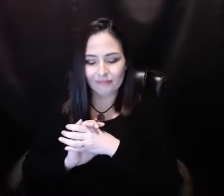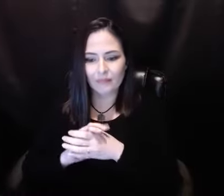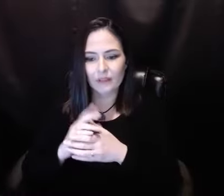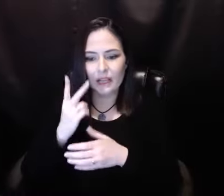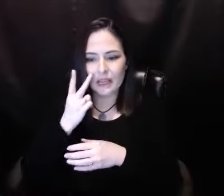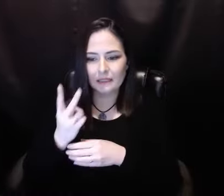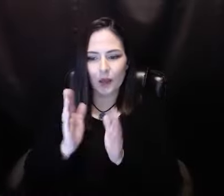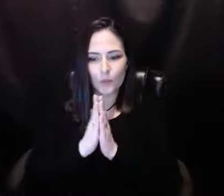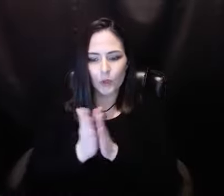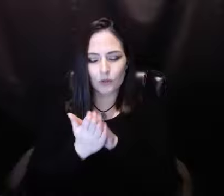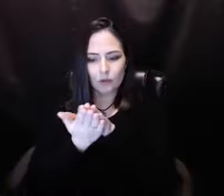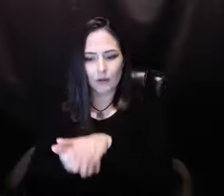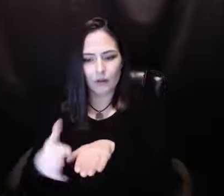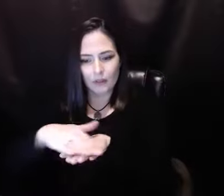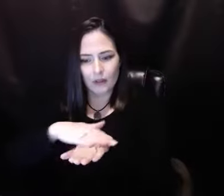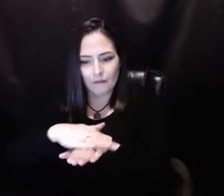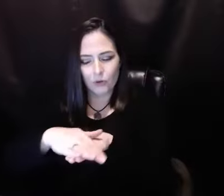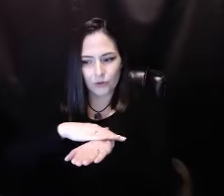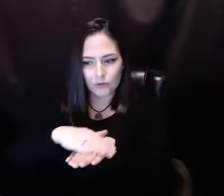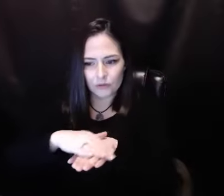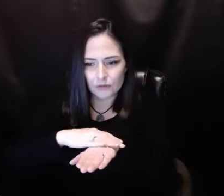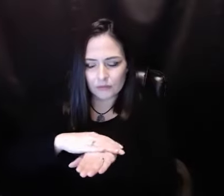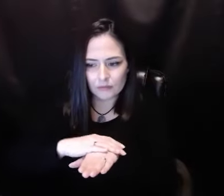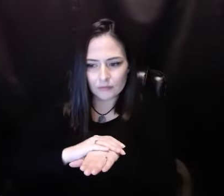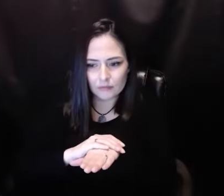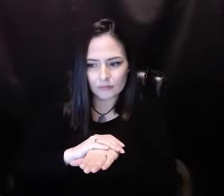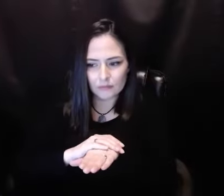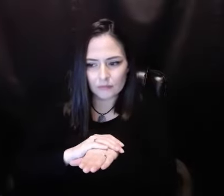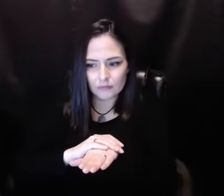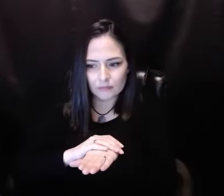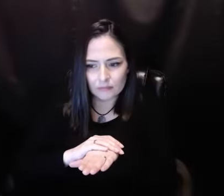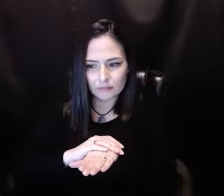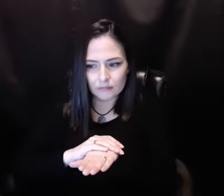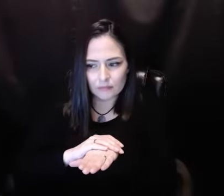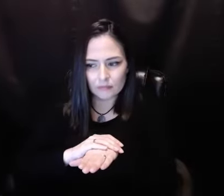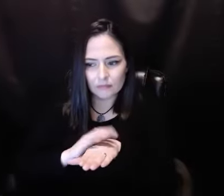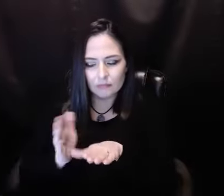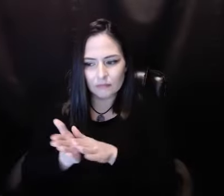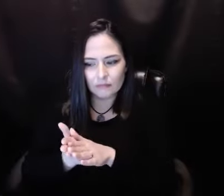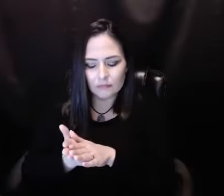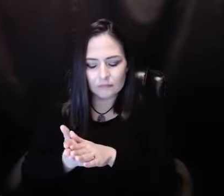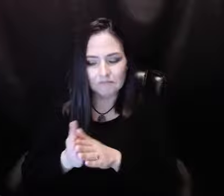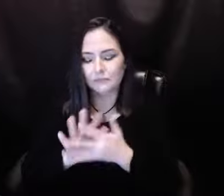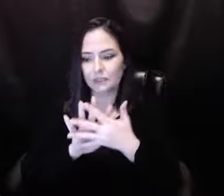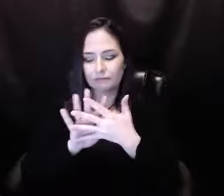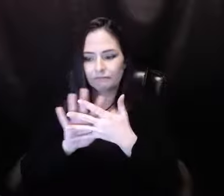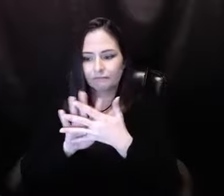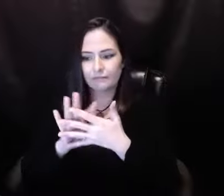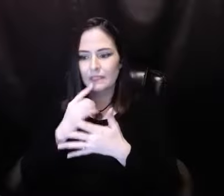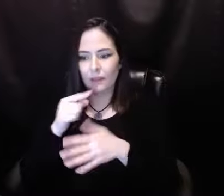know, some books were better than others. And there was a space, and then there was a little spot there that